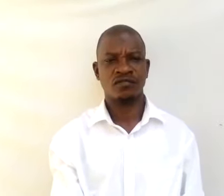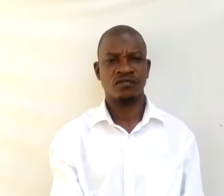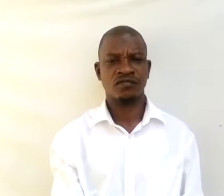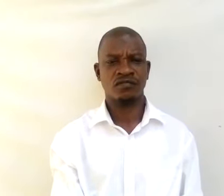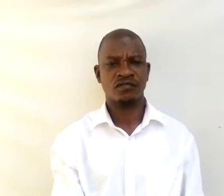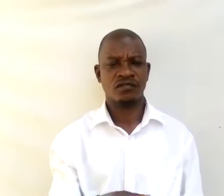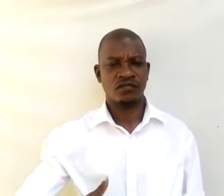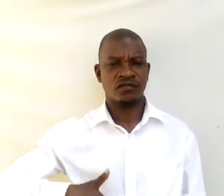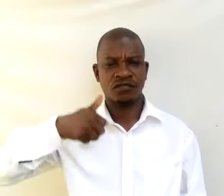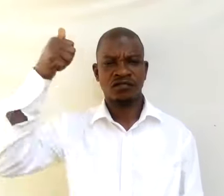Chief. Teach.